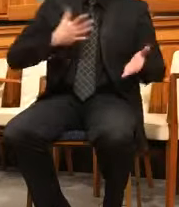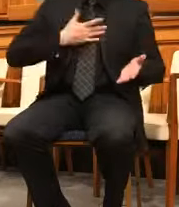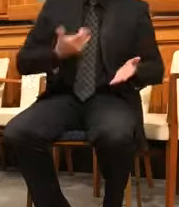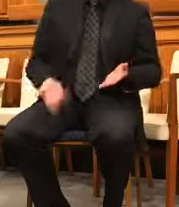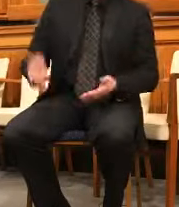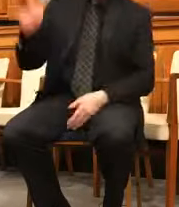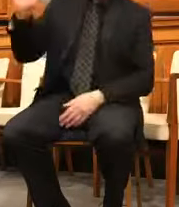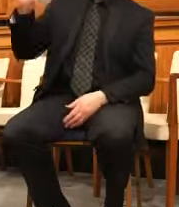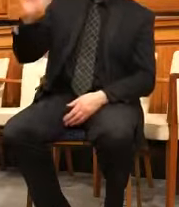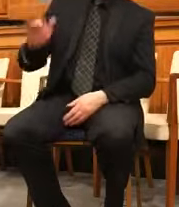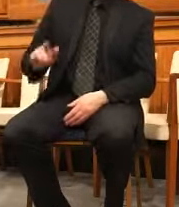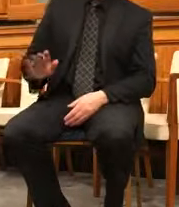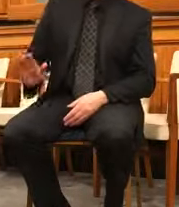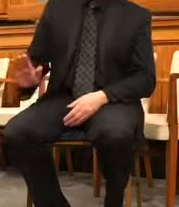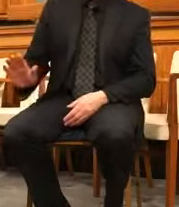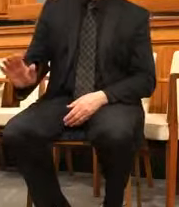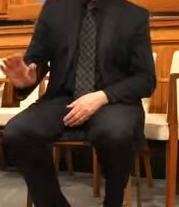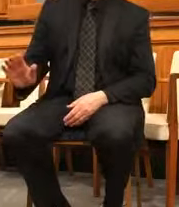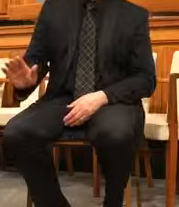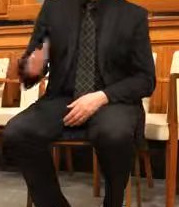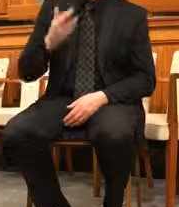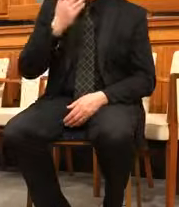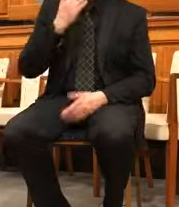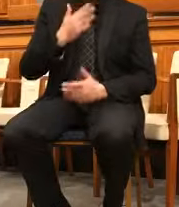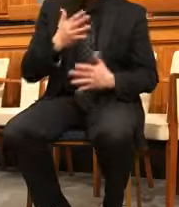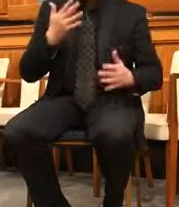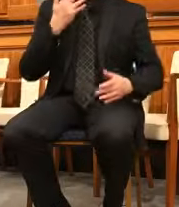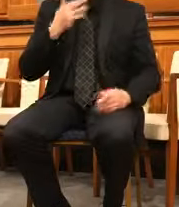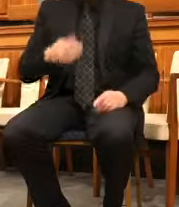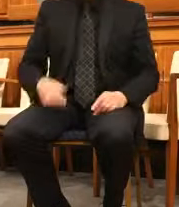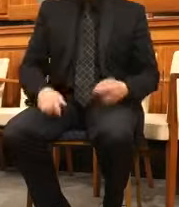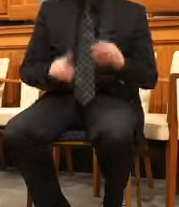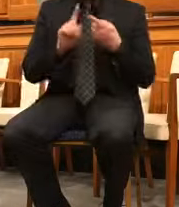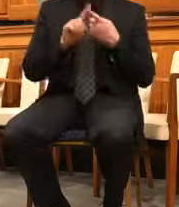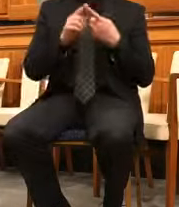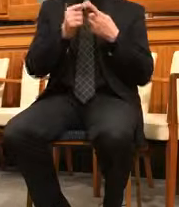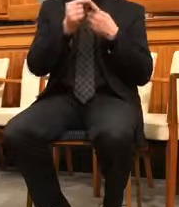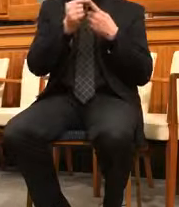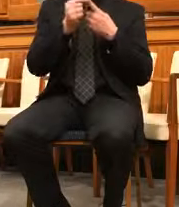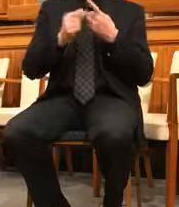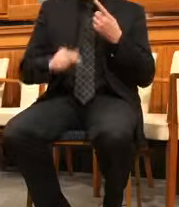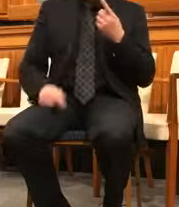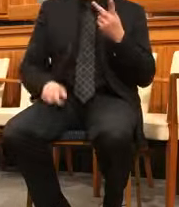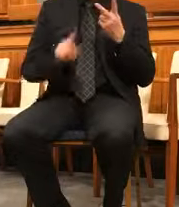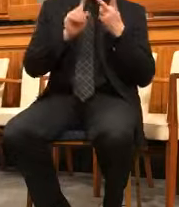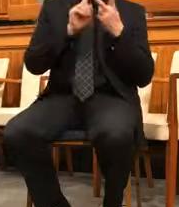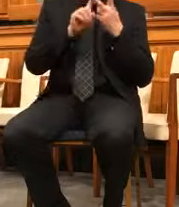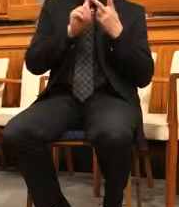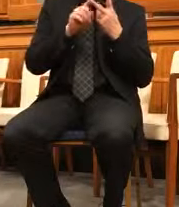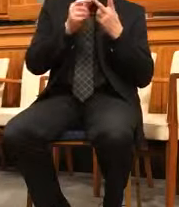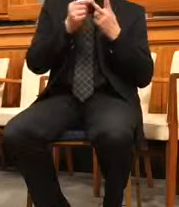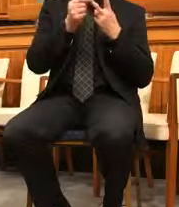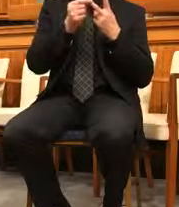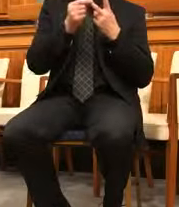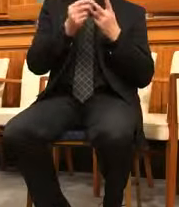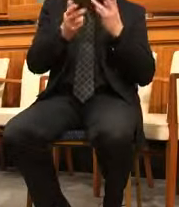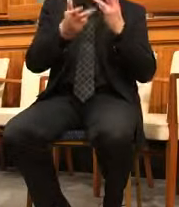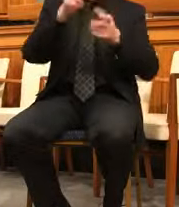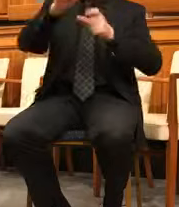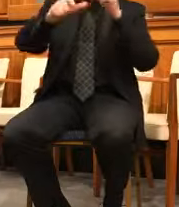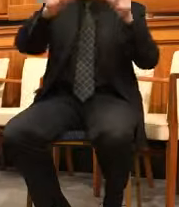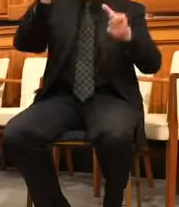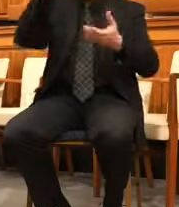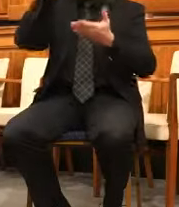can run through one or two very quickly, things that are wrong. There is the notion, which is very widespread in the